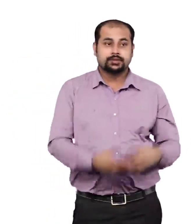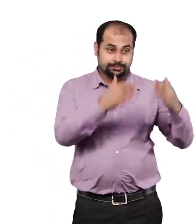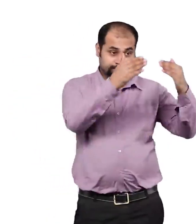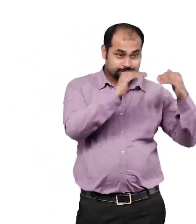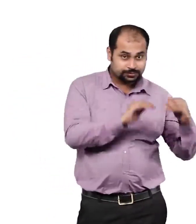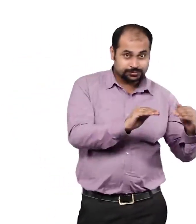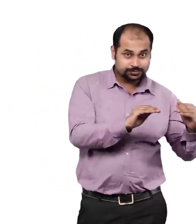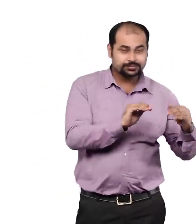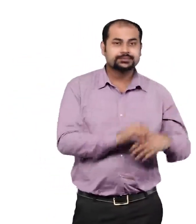Row 3.